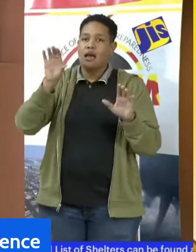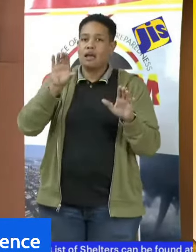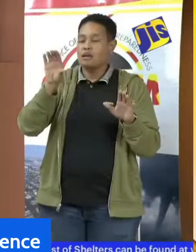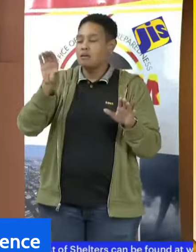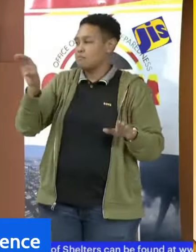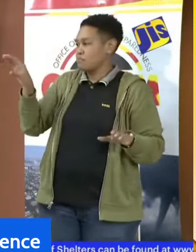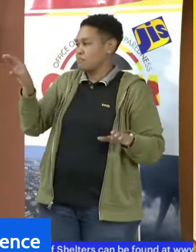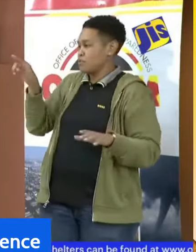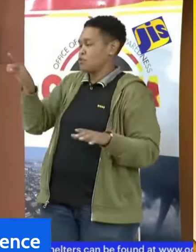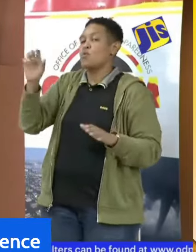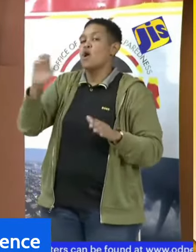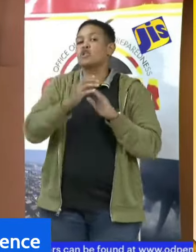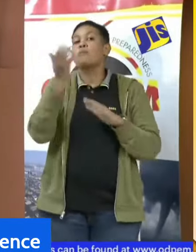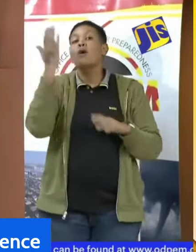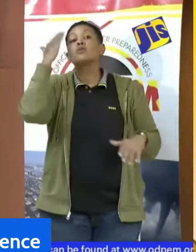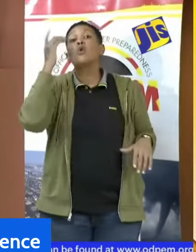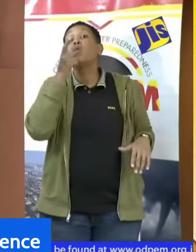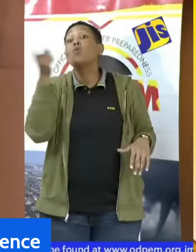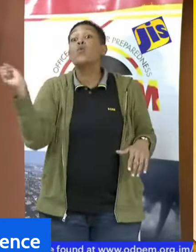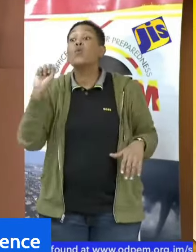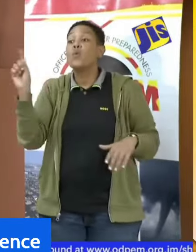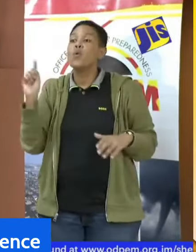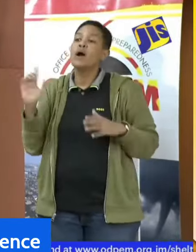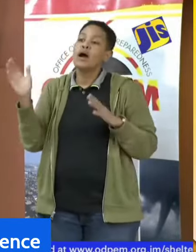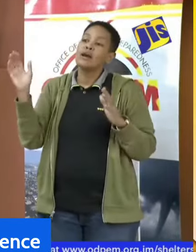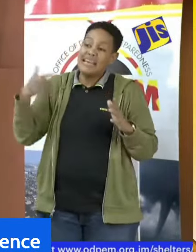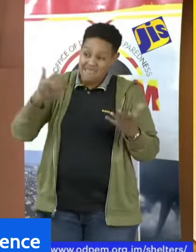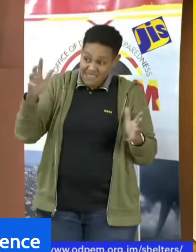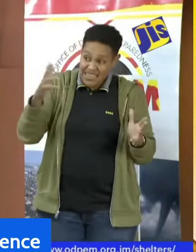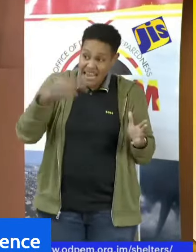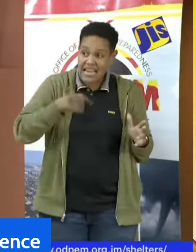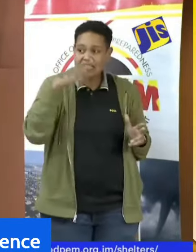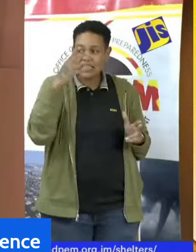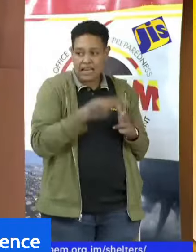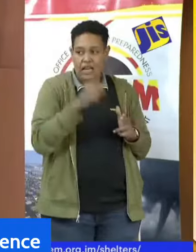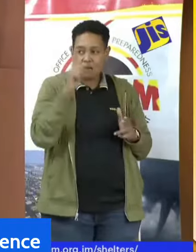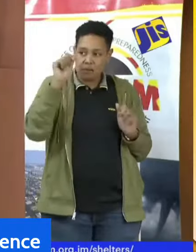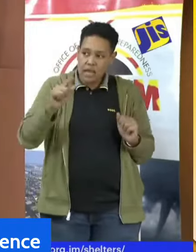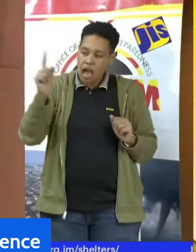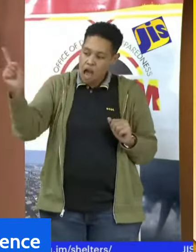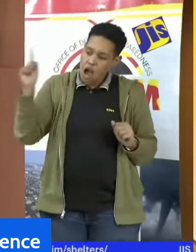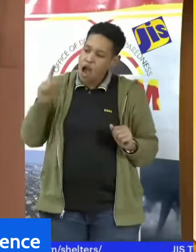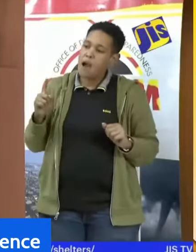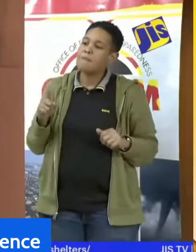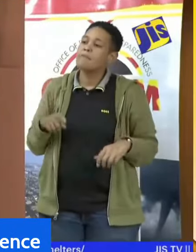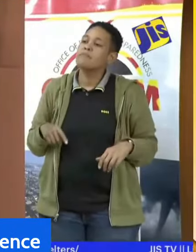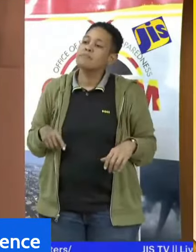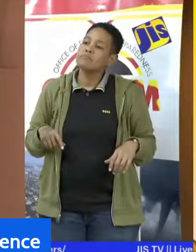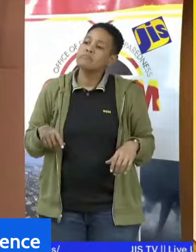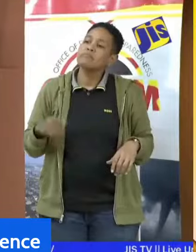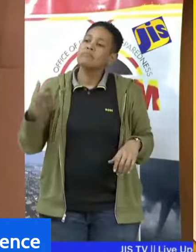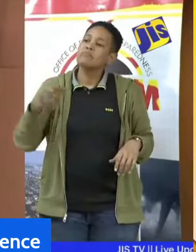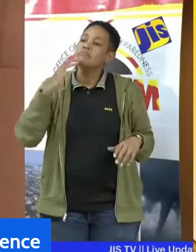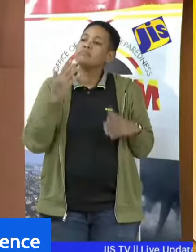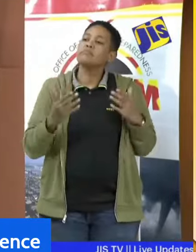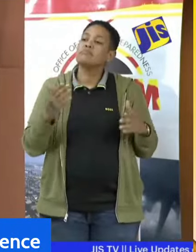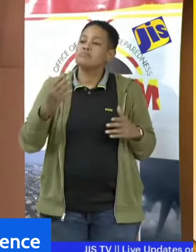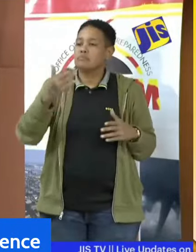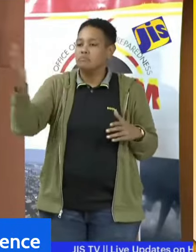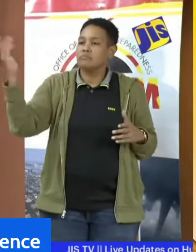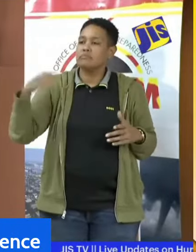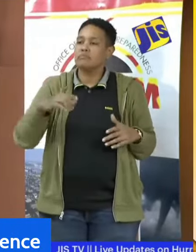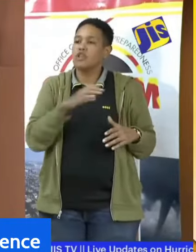you, because Jamaica wants to know who you all are. And as I say your name, you can come up. And I'm going to probably go in that